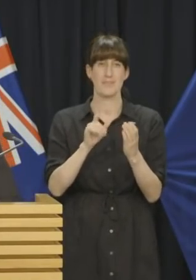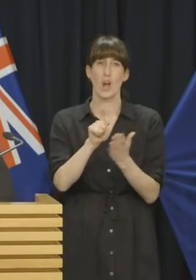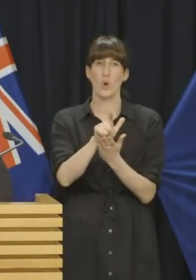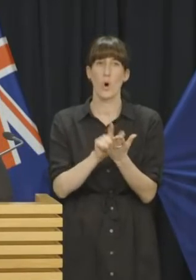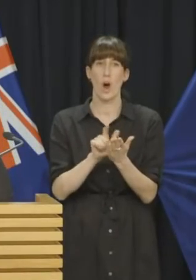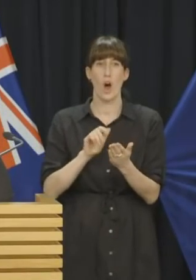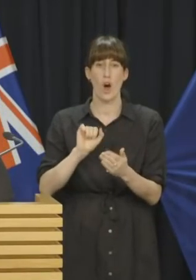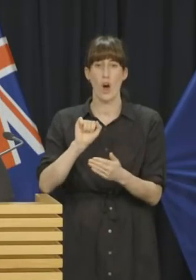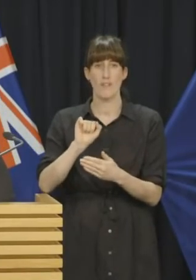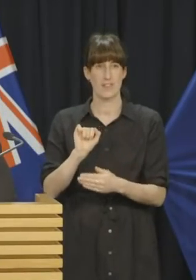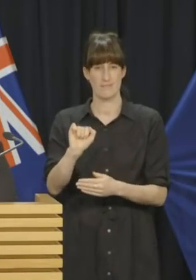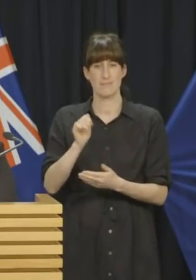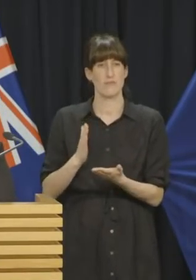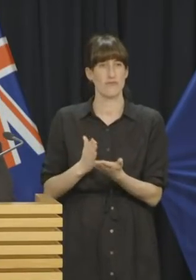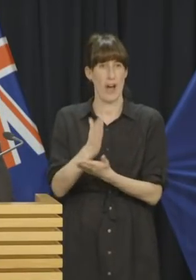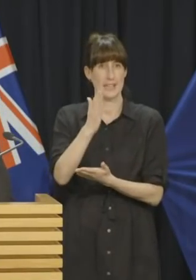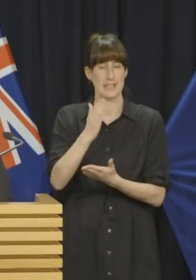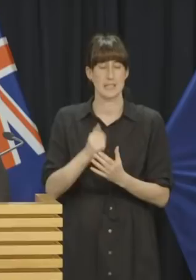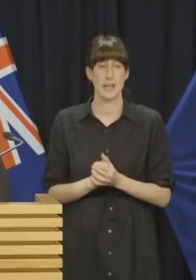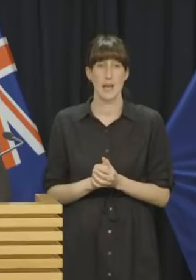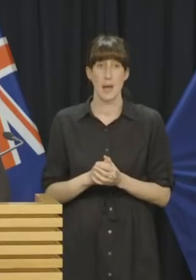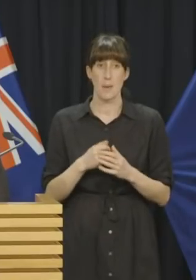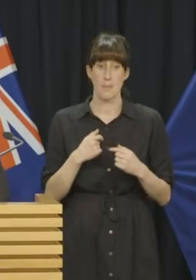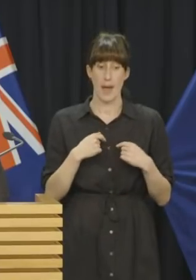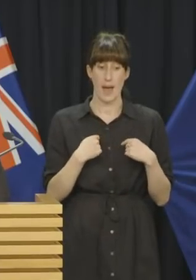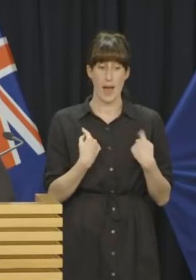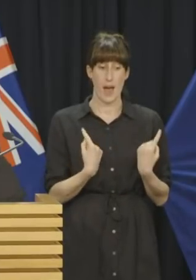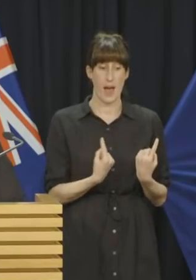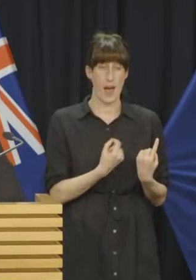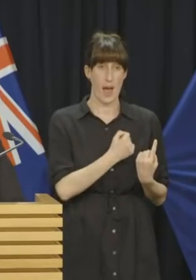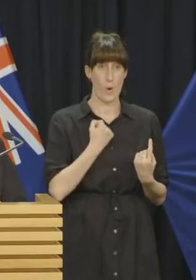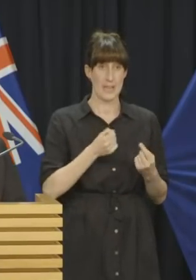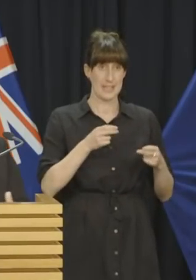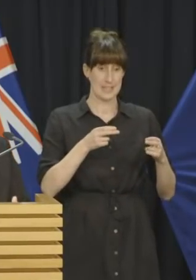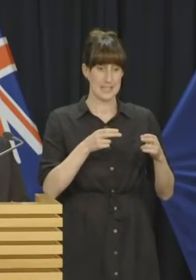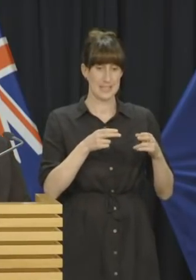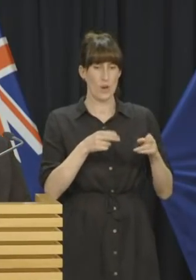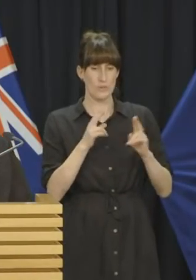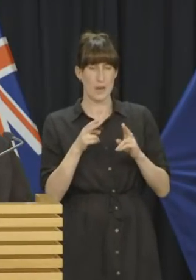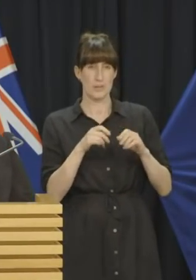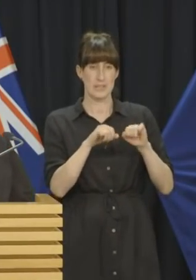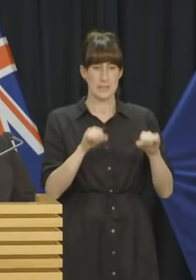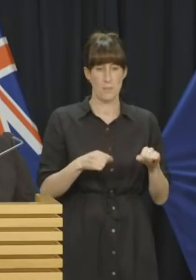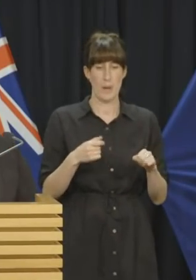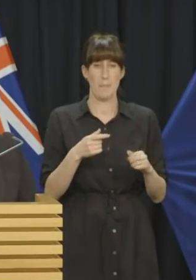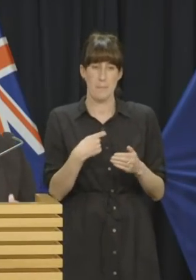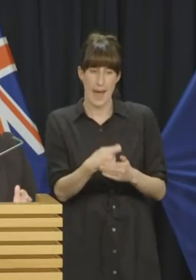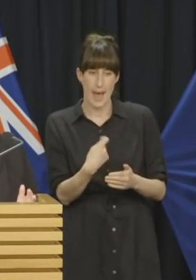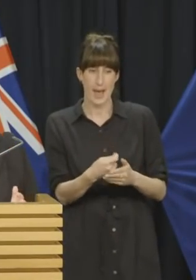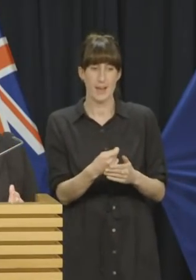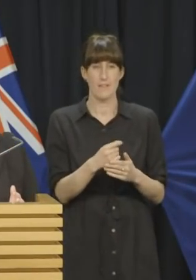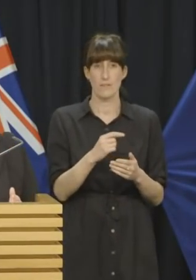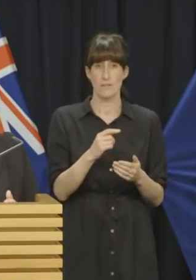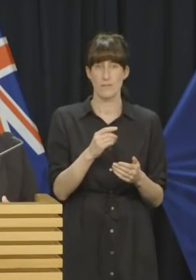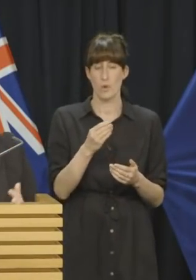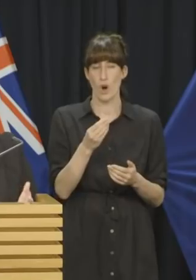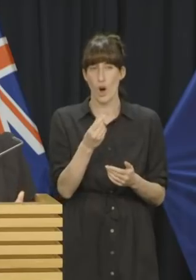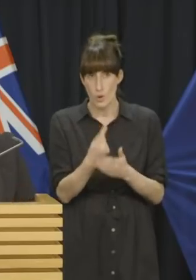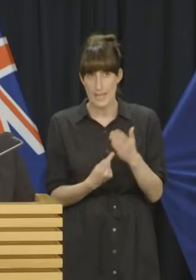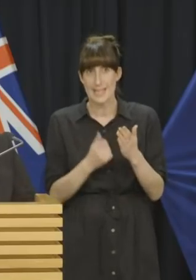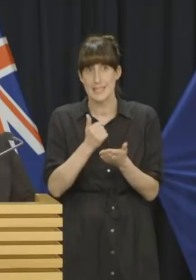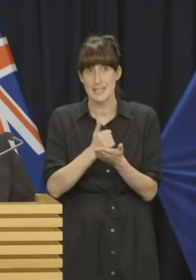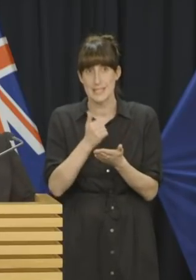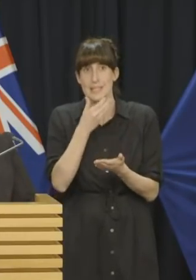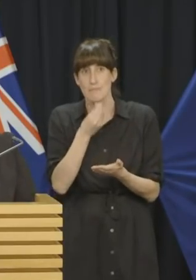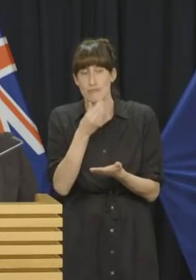that we will collect under the system that we're talking about here, it's likely to be somewhere between in the range